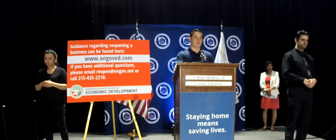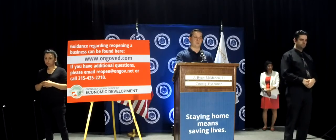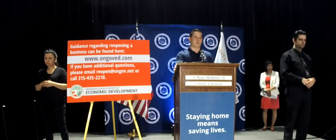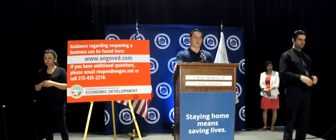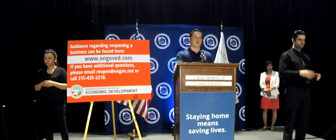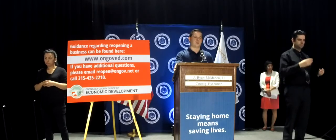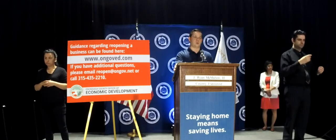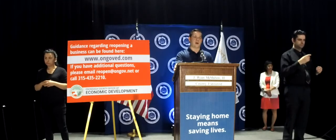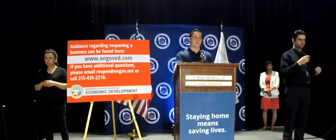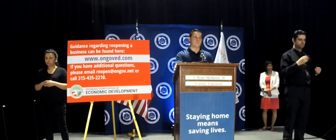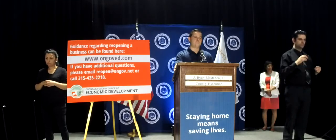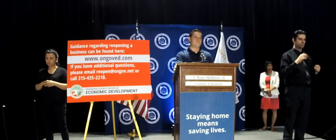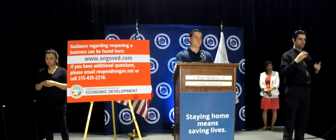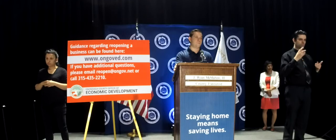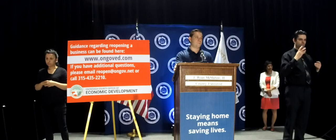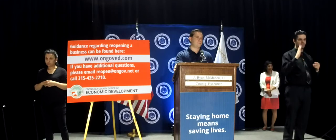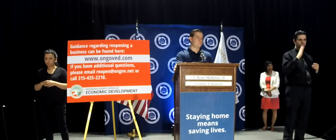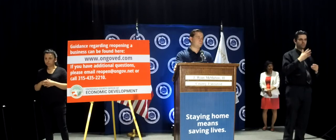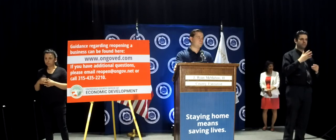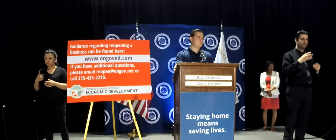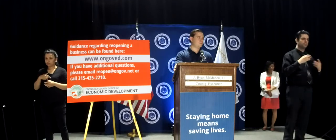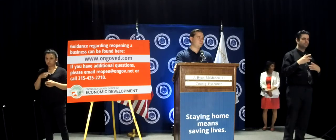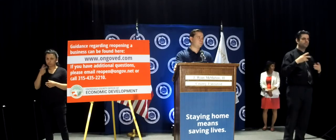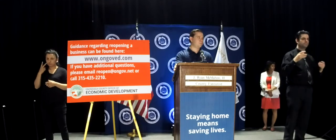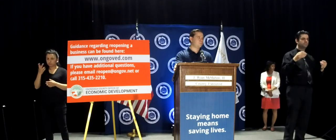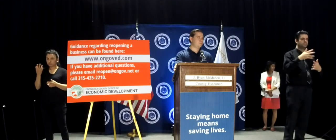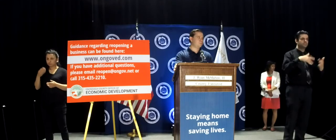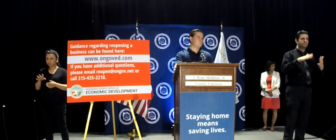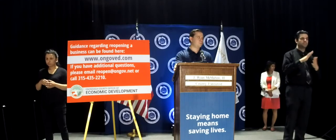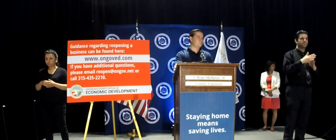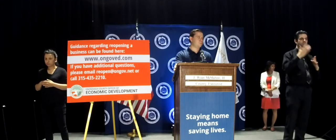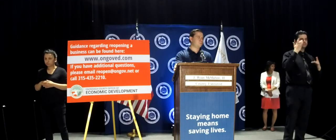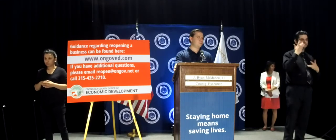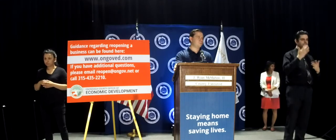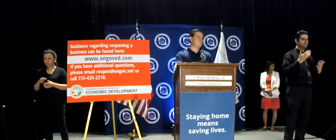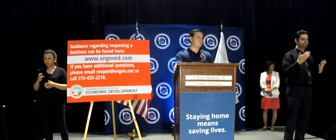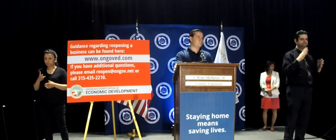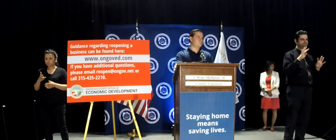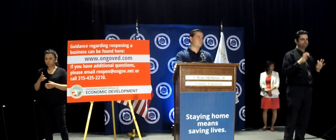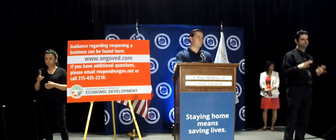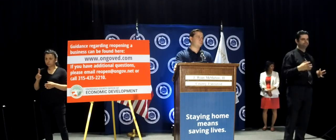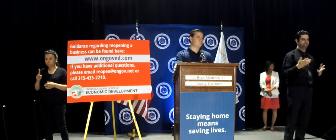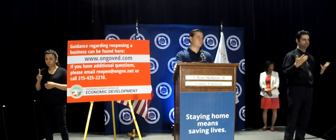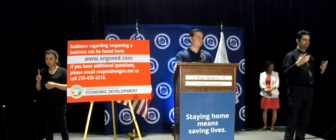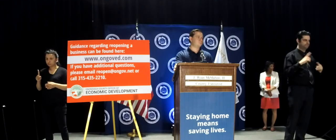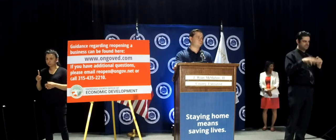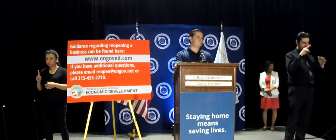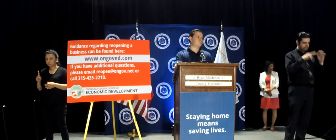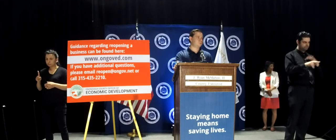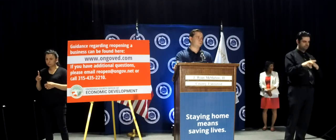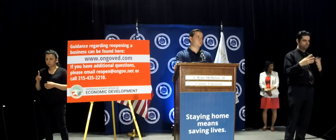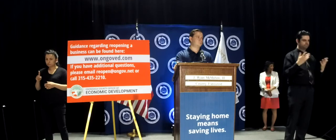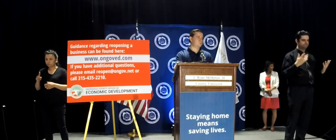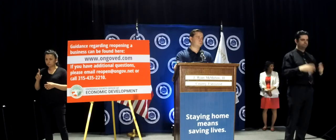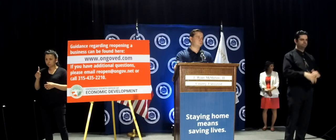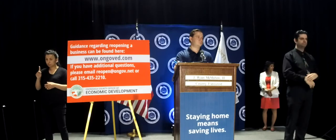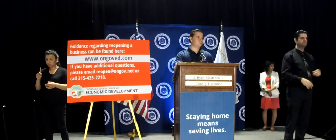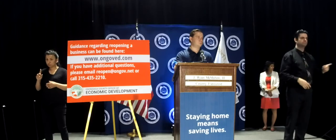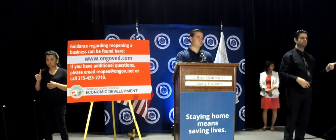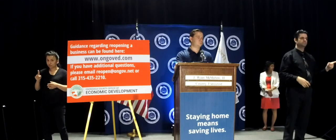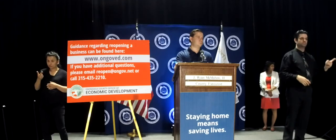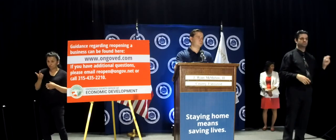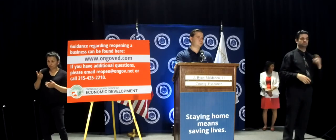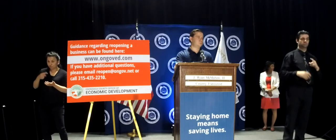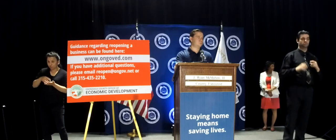have, we won't know for a little while. Our numbers look really good right now looking toward phase 2, but could